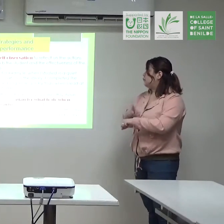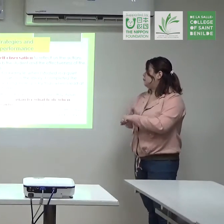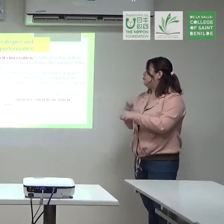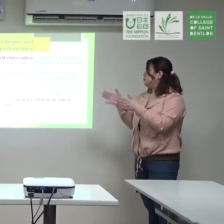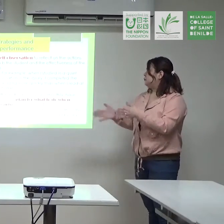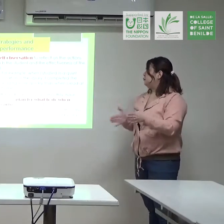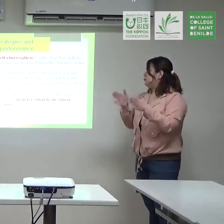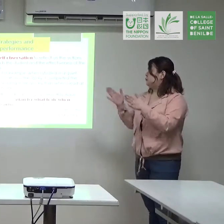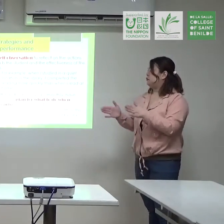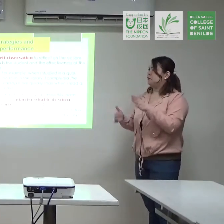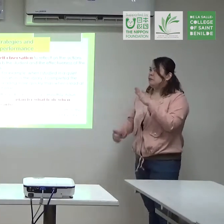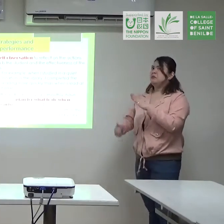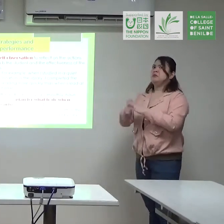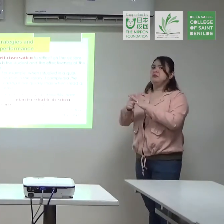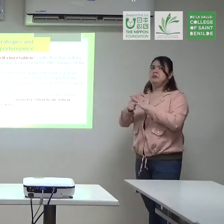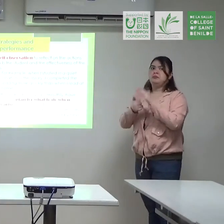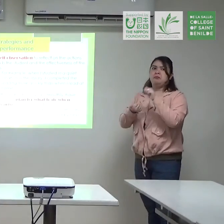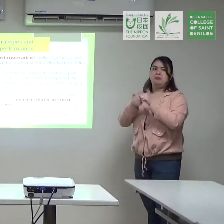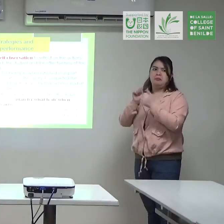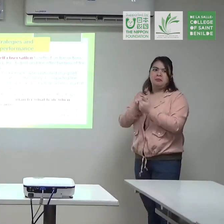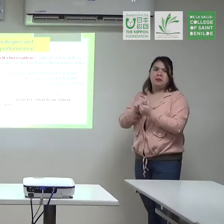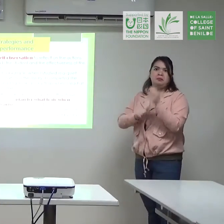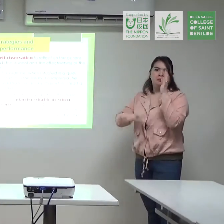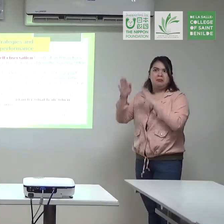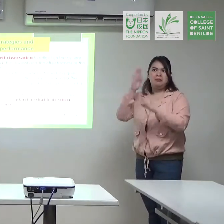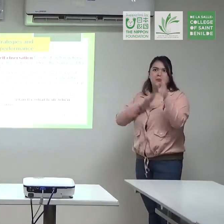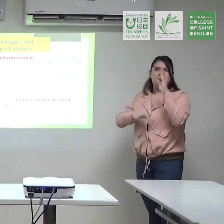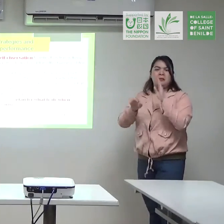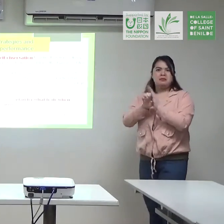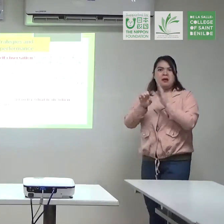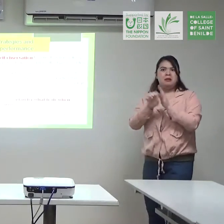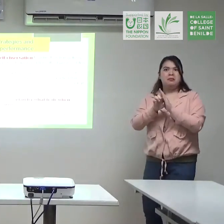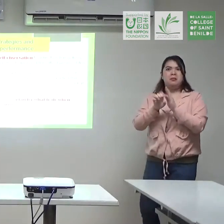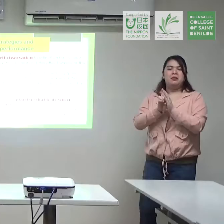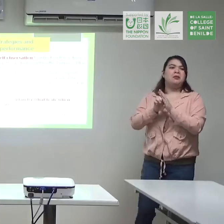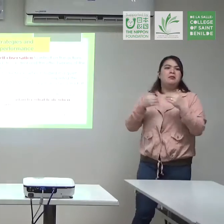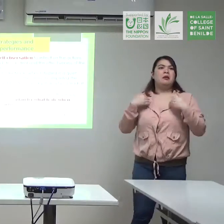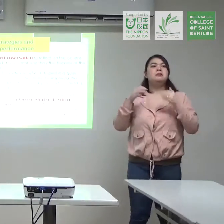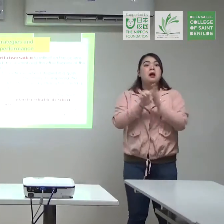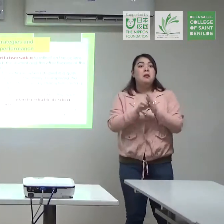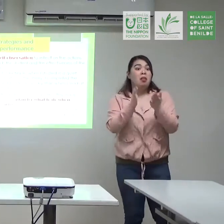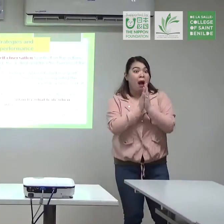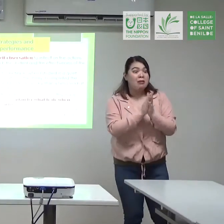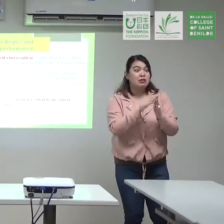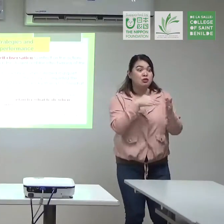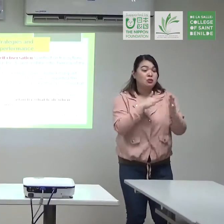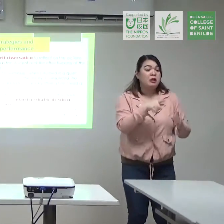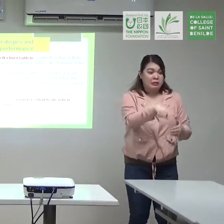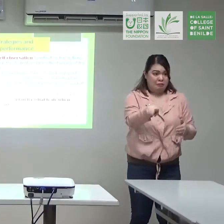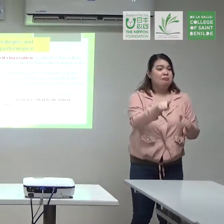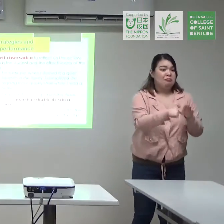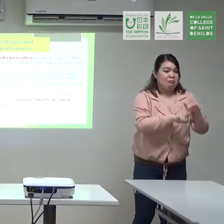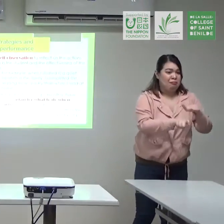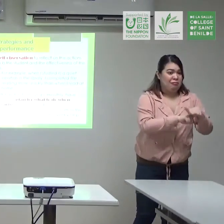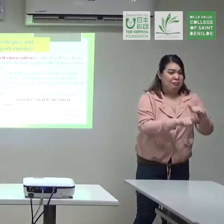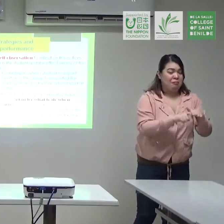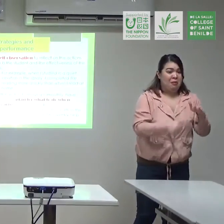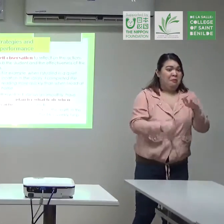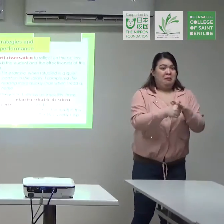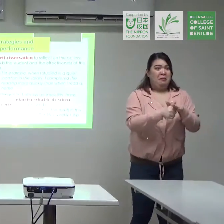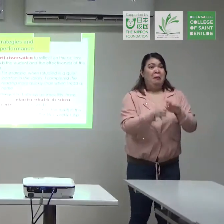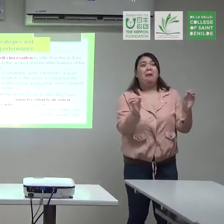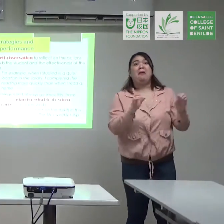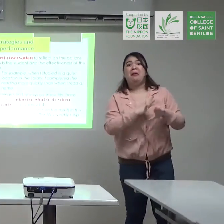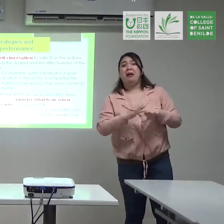arise. There will always be problems. Like, magpapasilos kayo, wala namang silos machine nearby. Kung may problema yung libro, marami